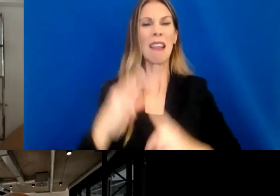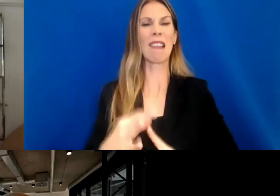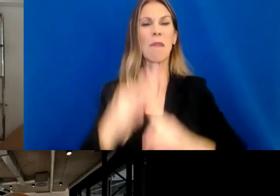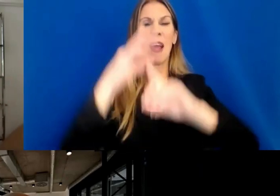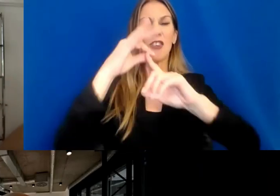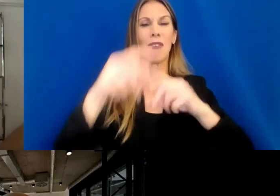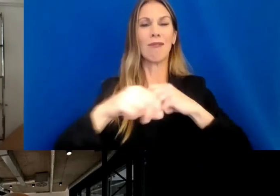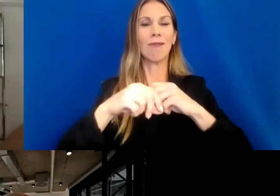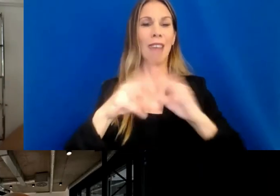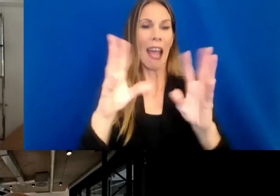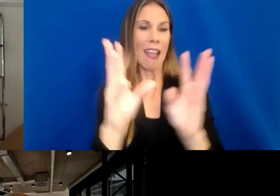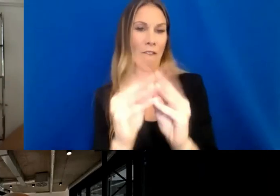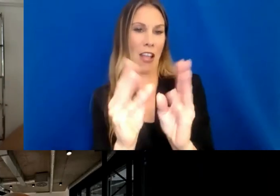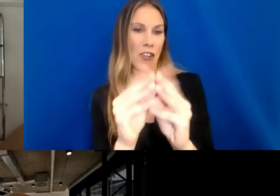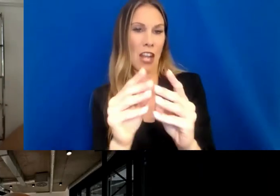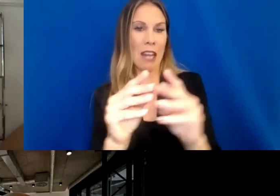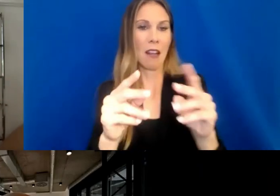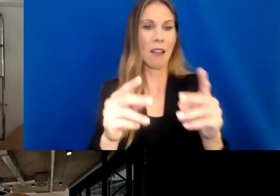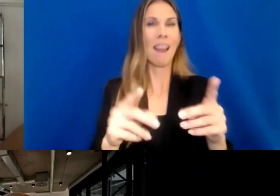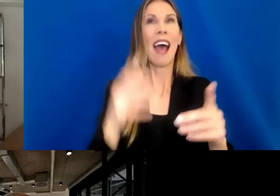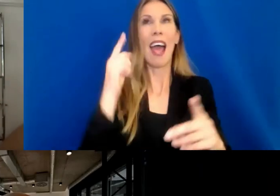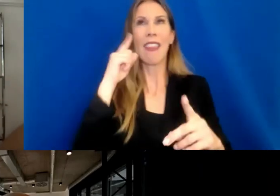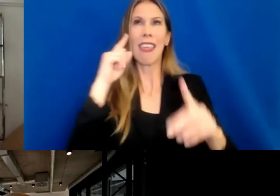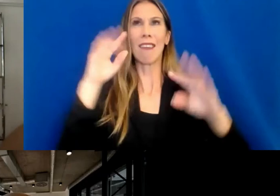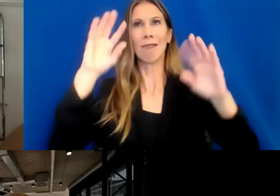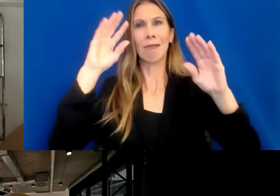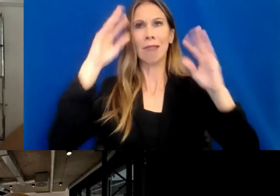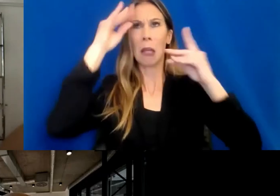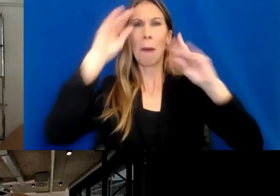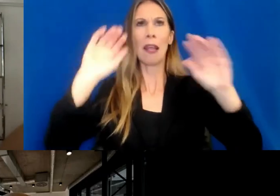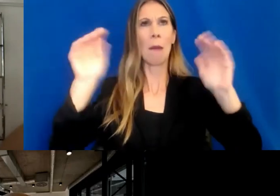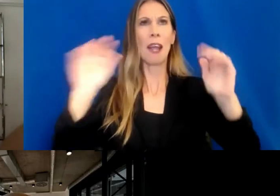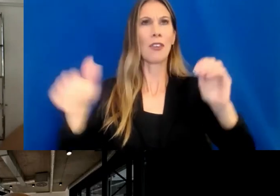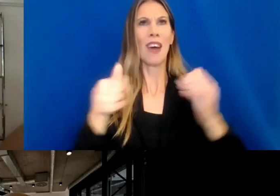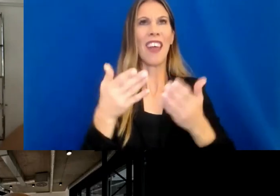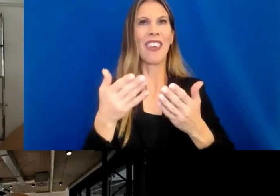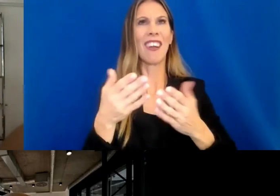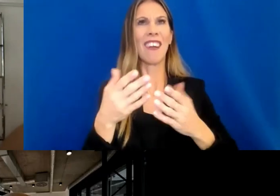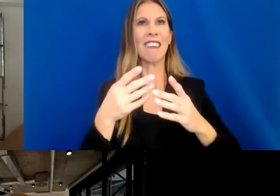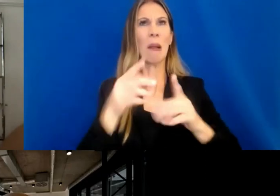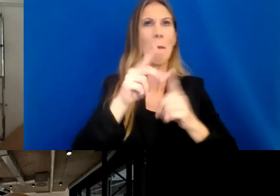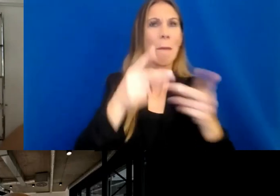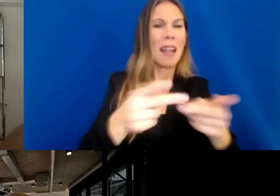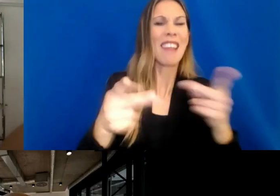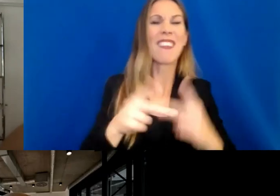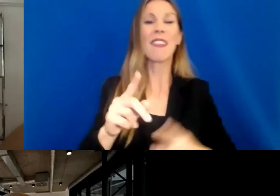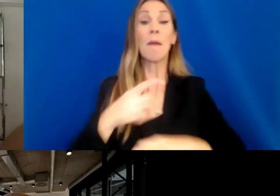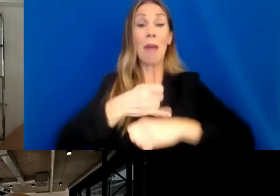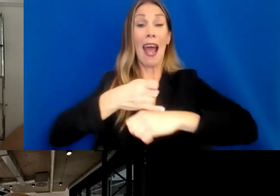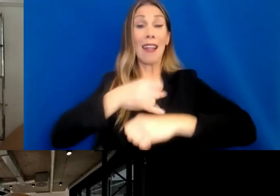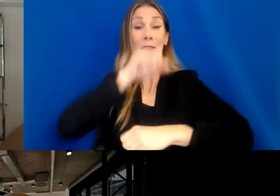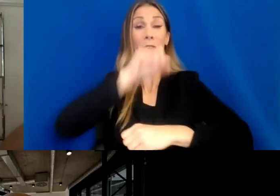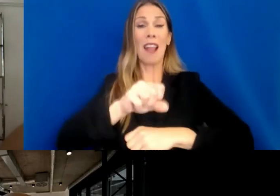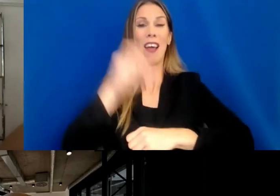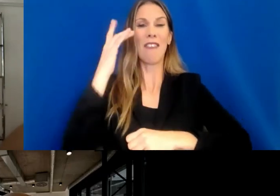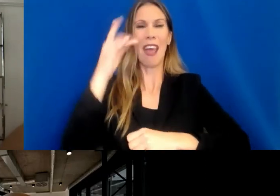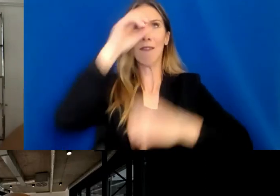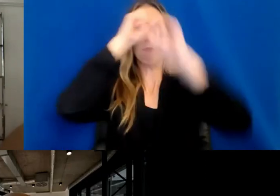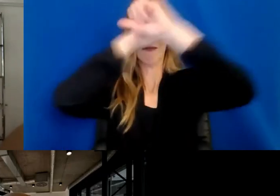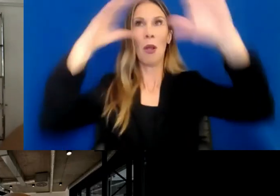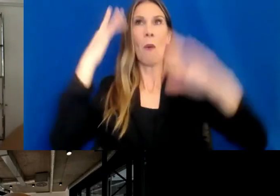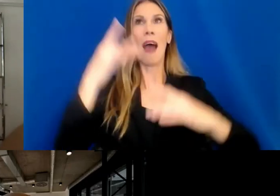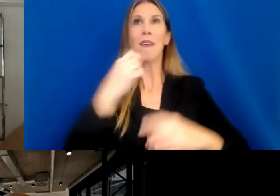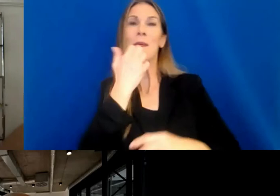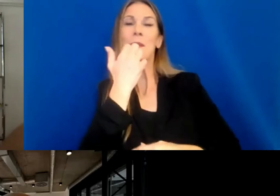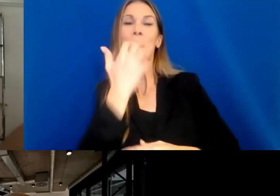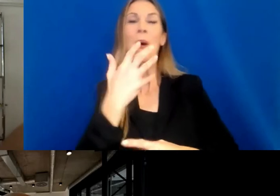center. I like the other analogs a little bit more because it's actually a warmer kind of place than just moving into